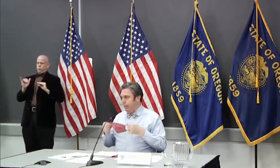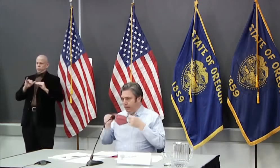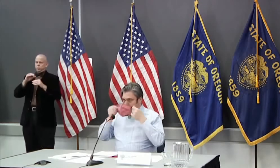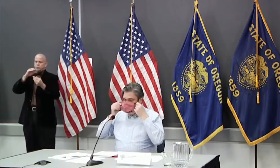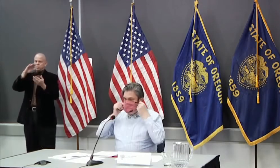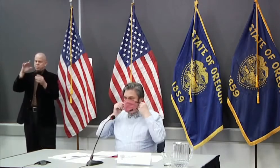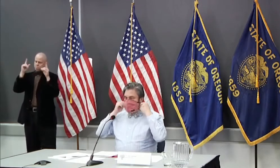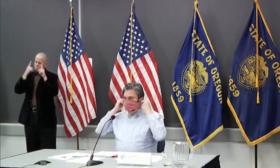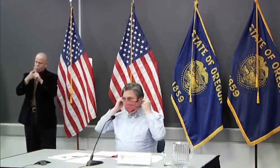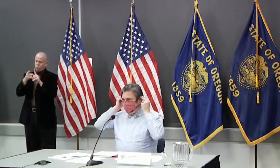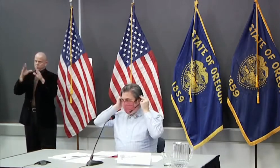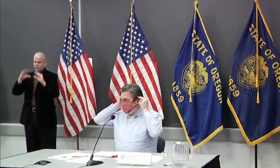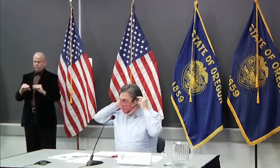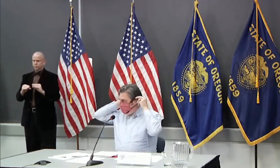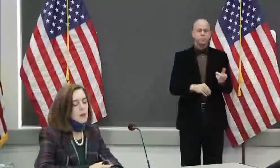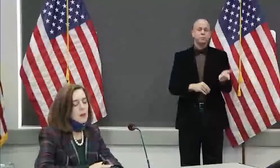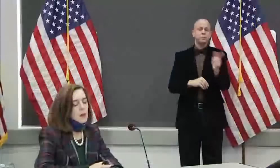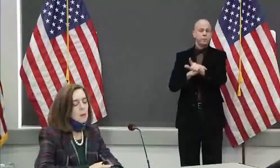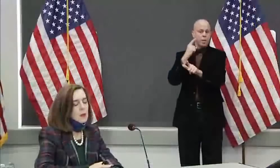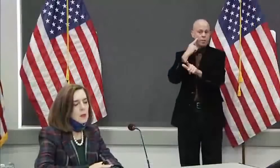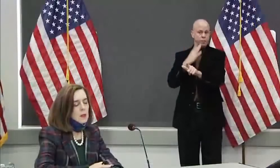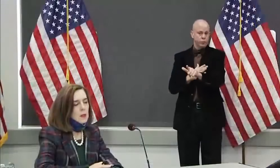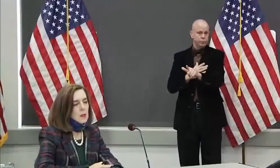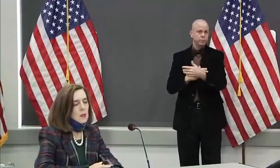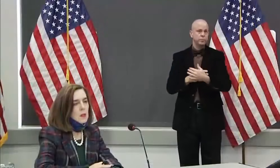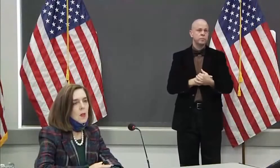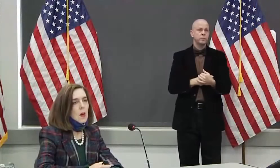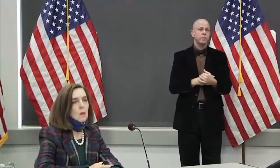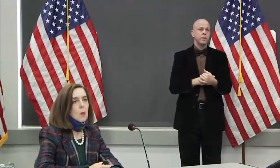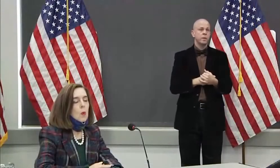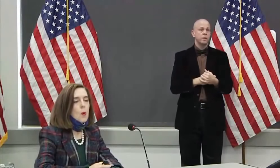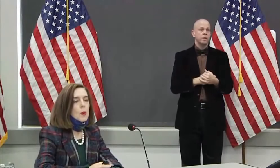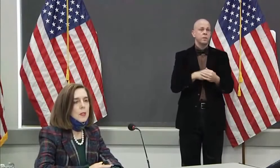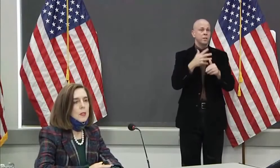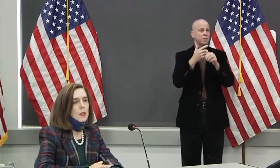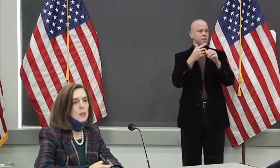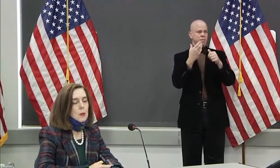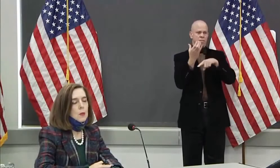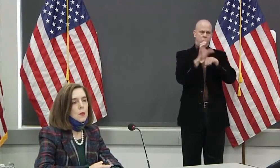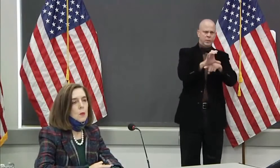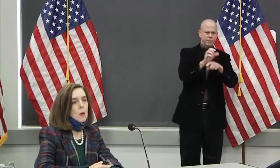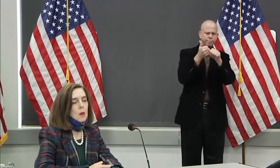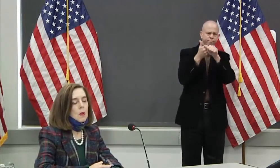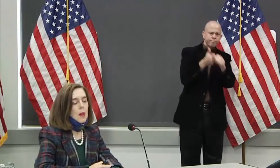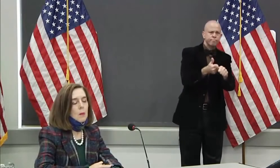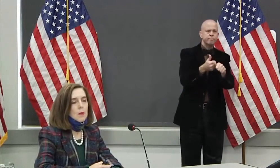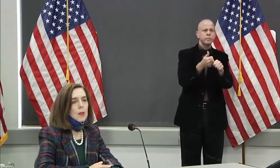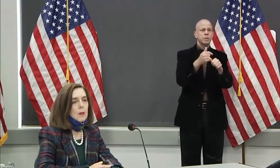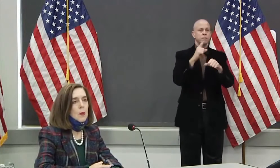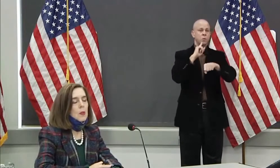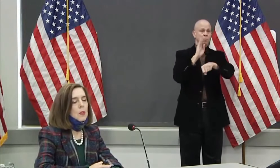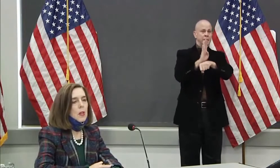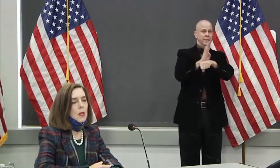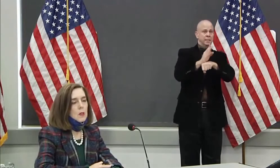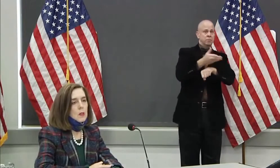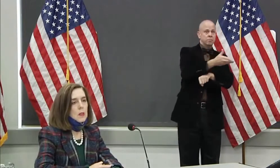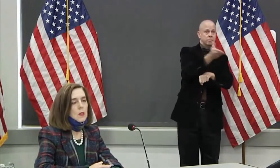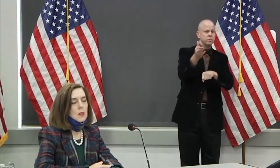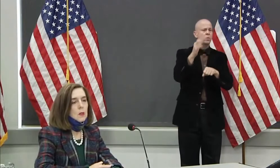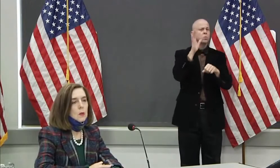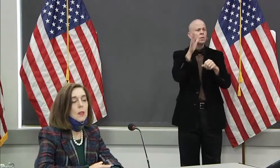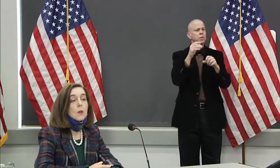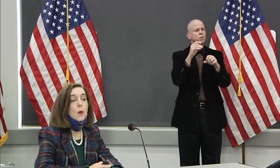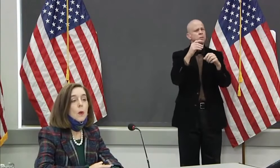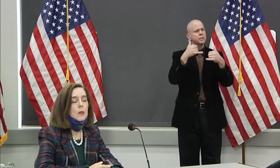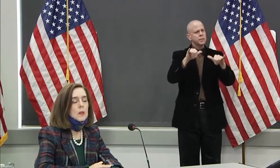of enforcement regarding the businesses, we're going to continue to work collaboratively with our state